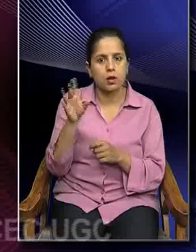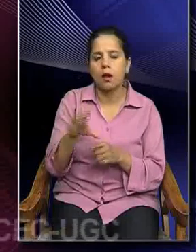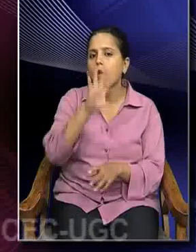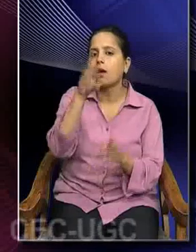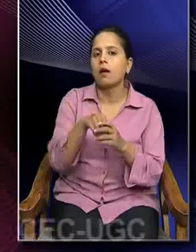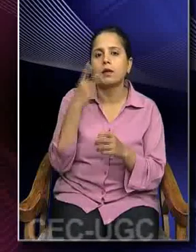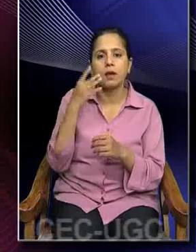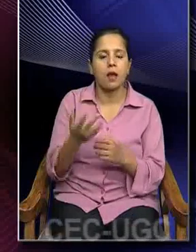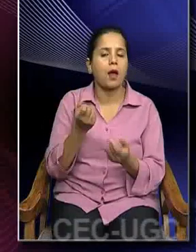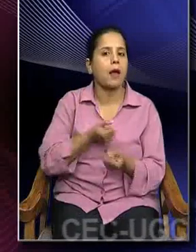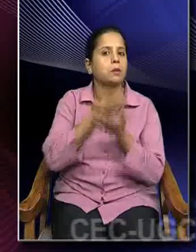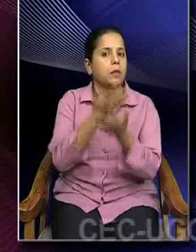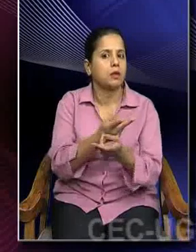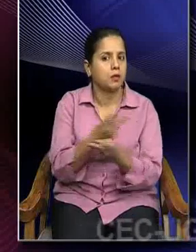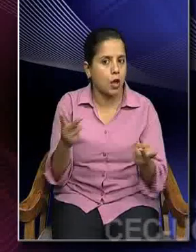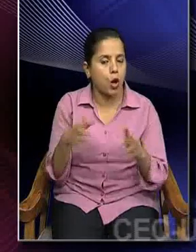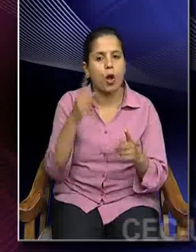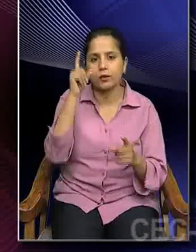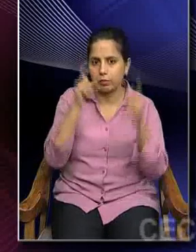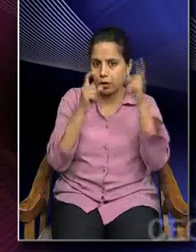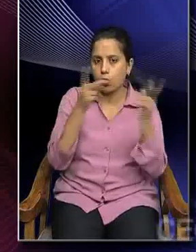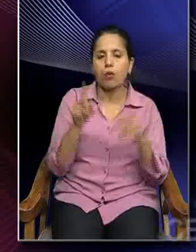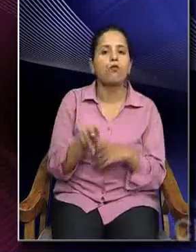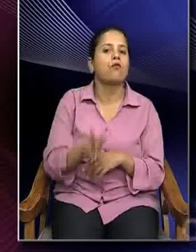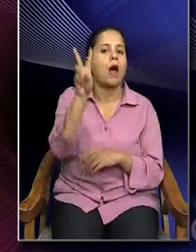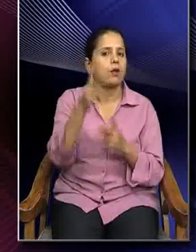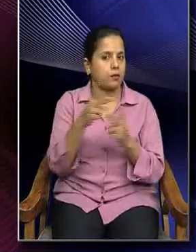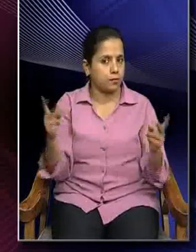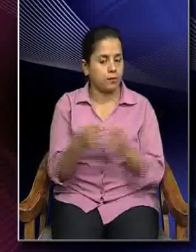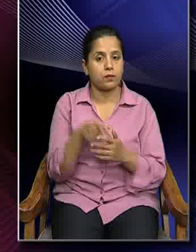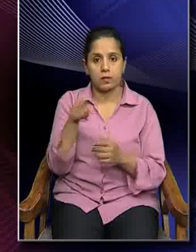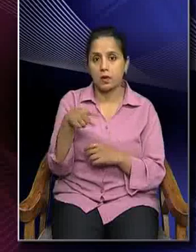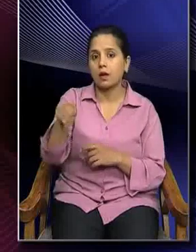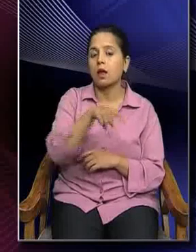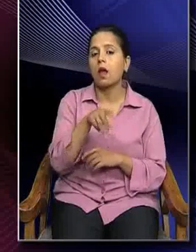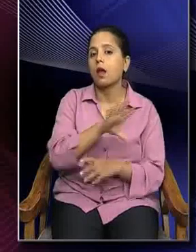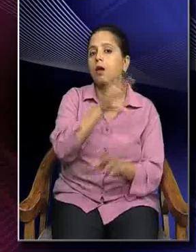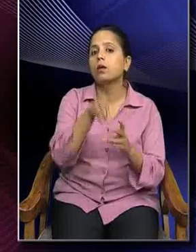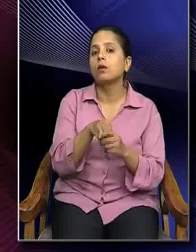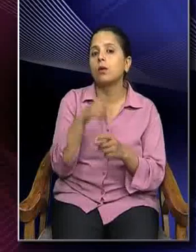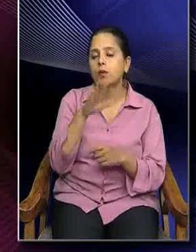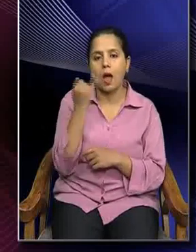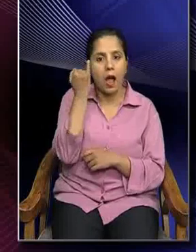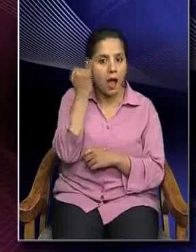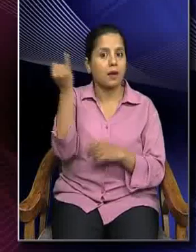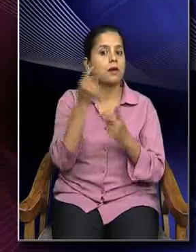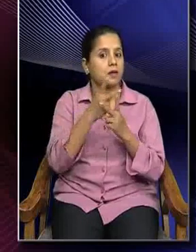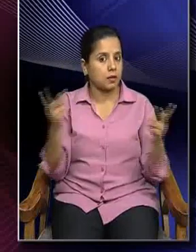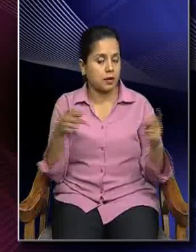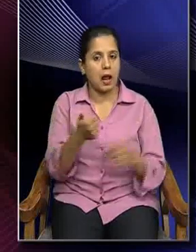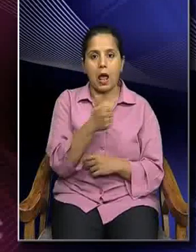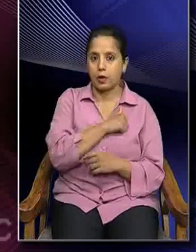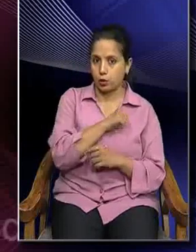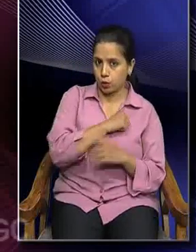of expressive or symbolic values, and this would include ideas,